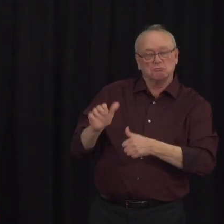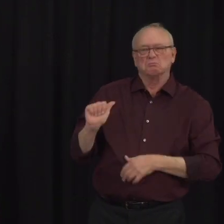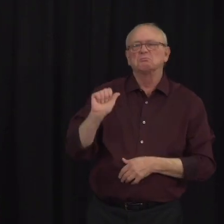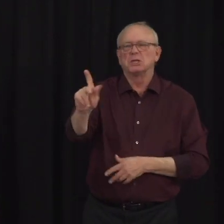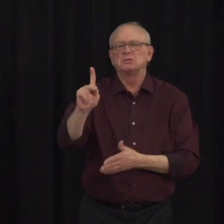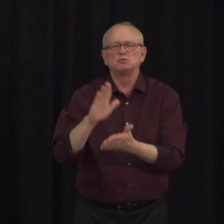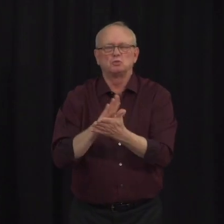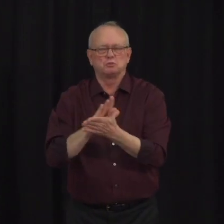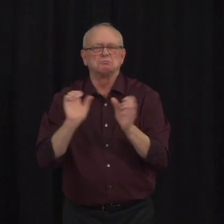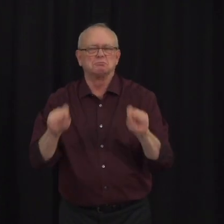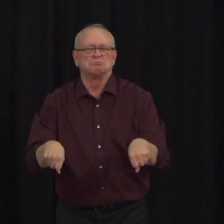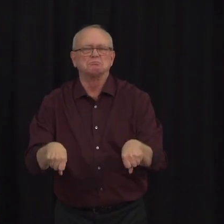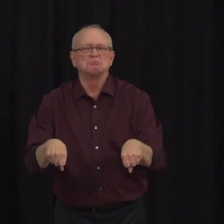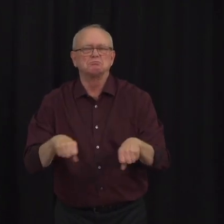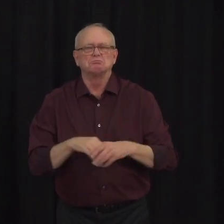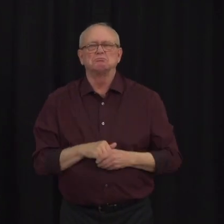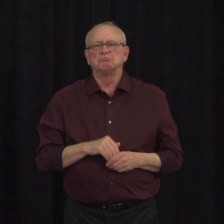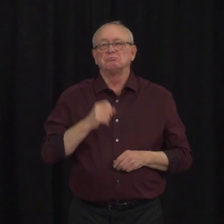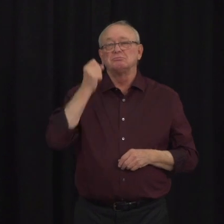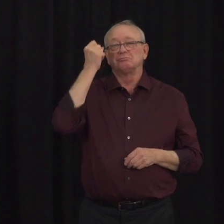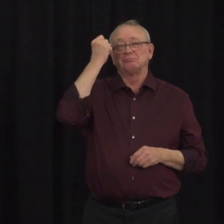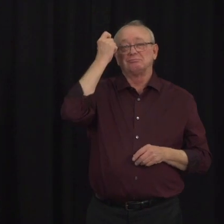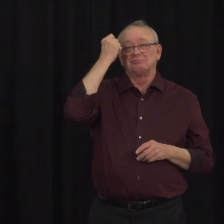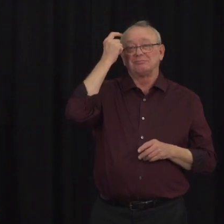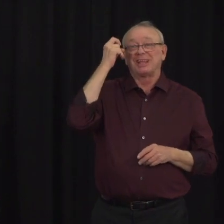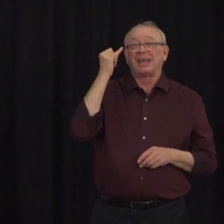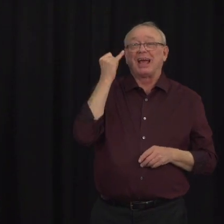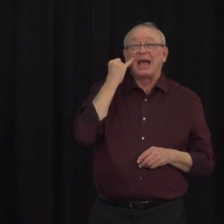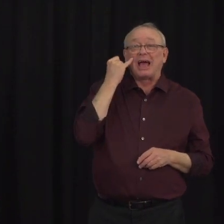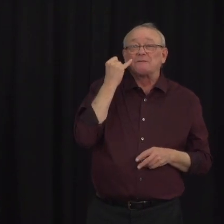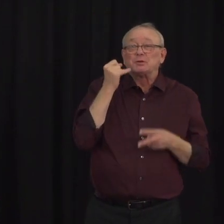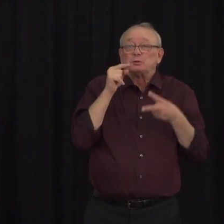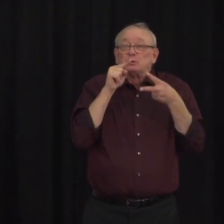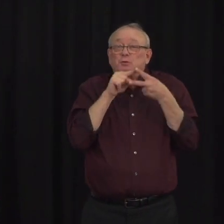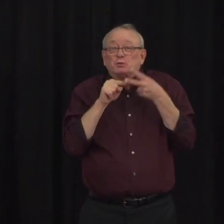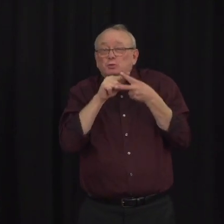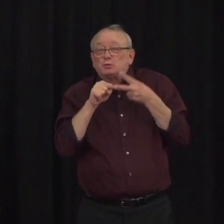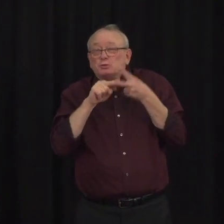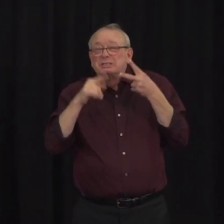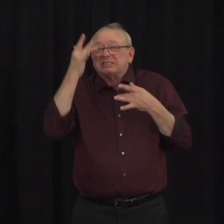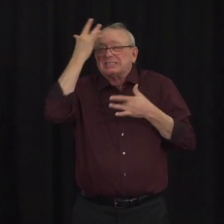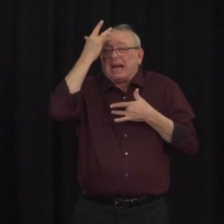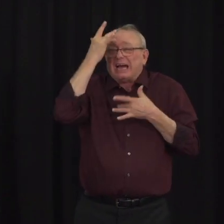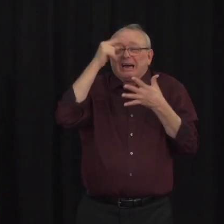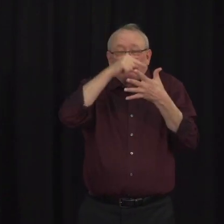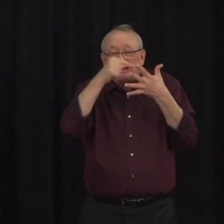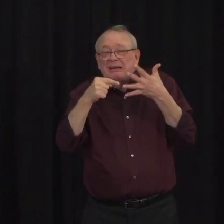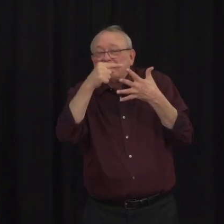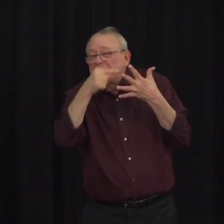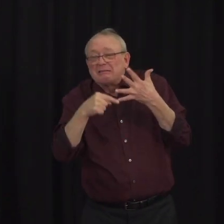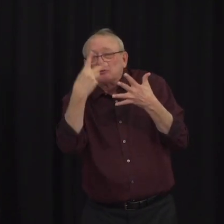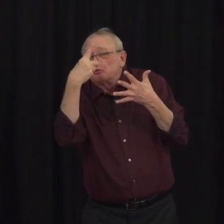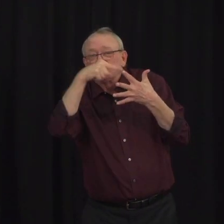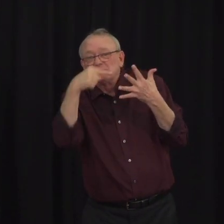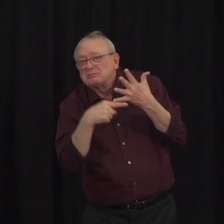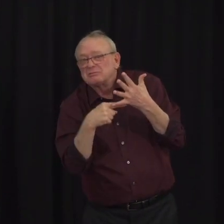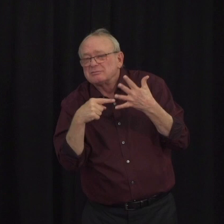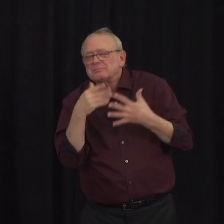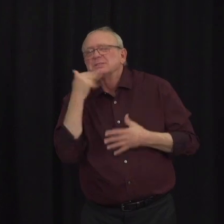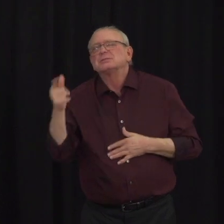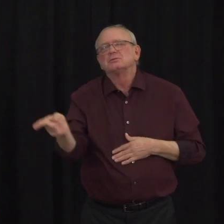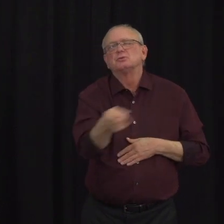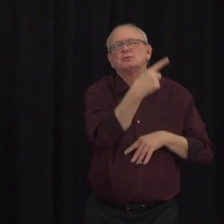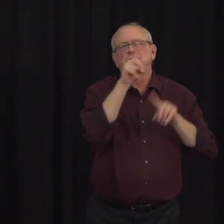However, if the child has 2 or more symptoms on the list, then testing is recommended, and they should stay home until